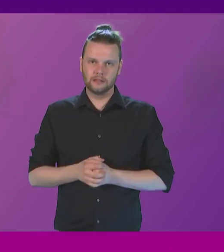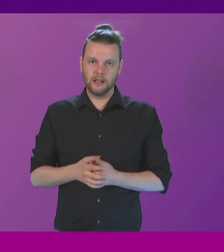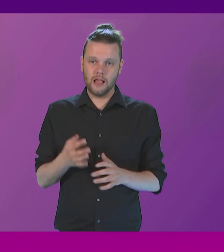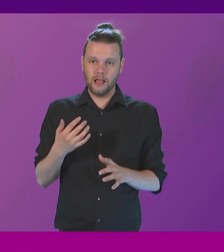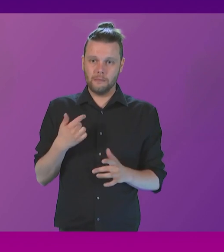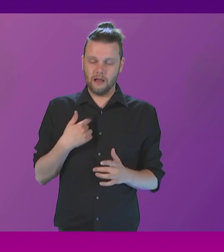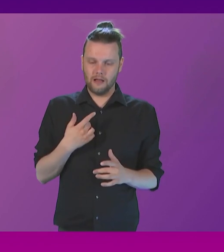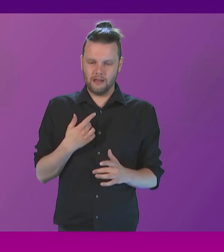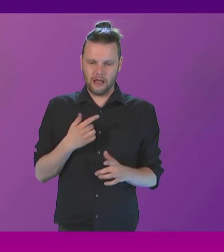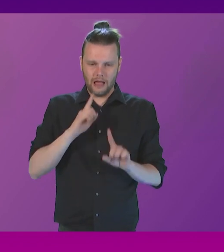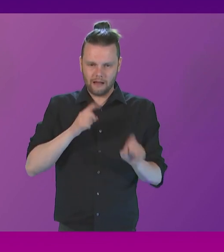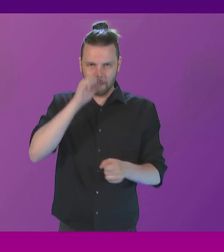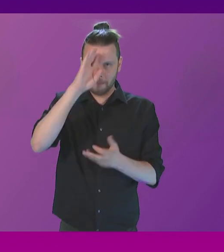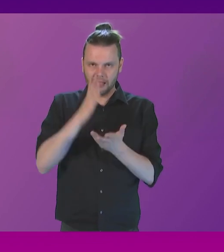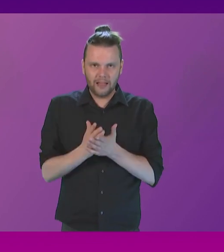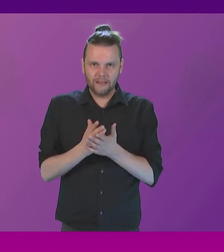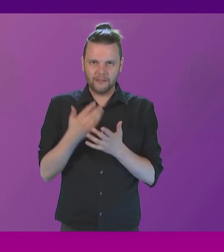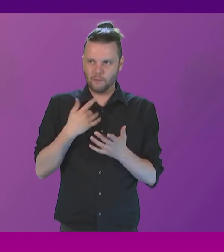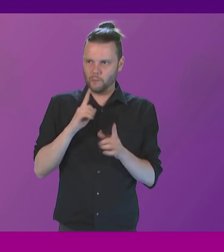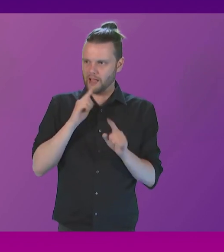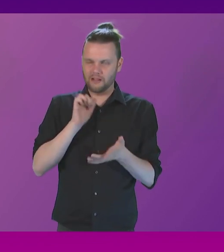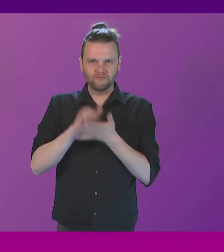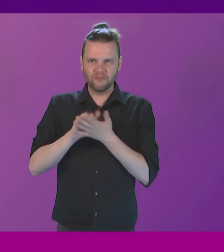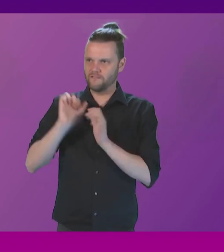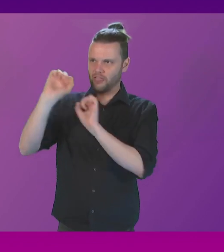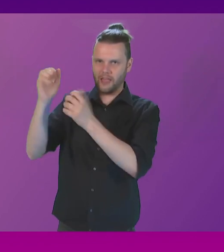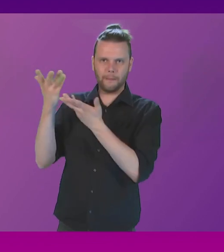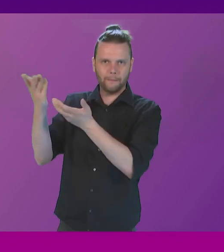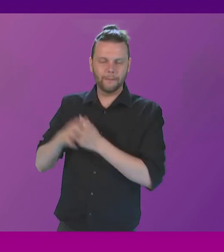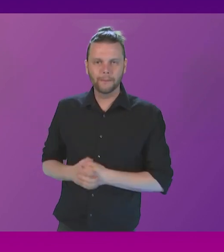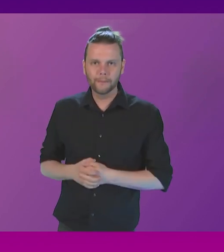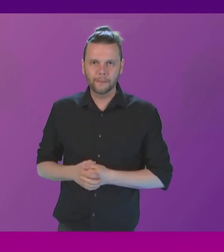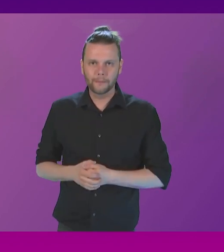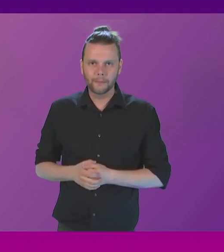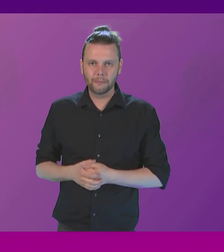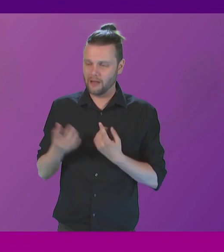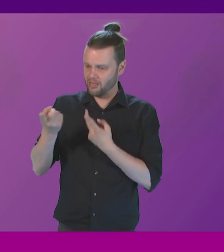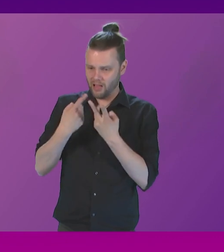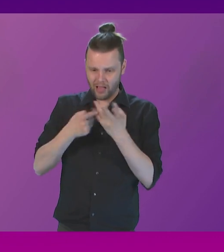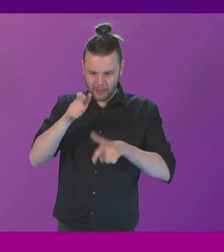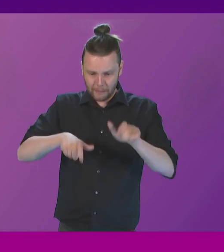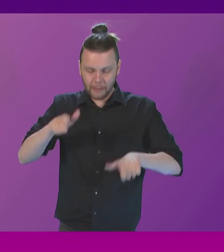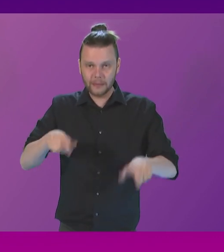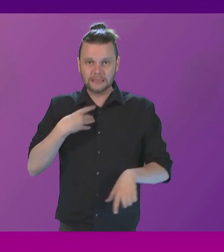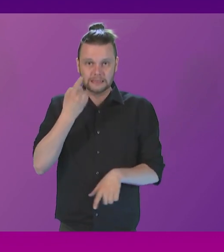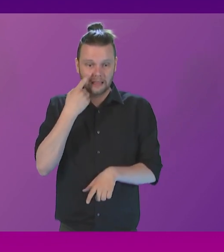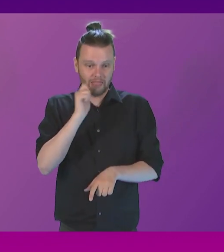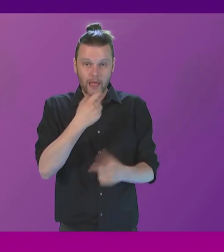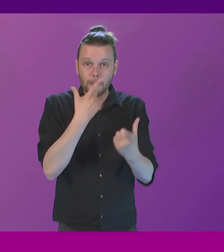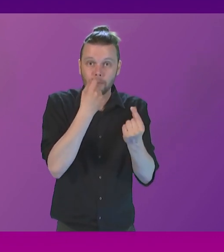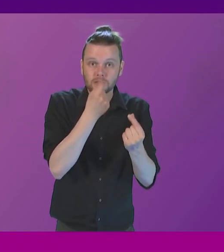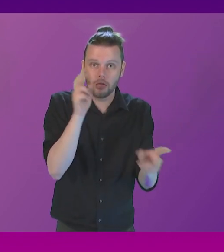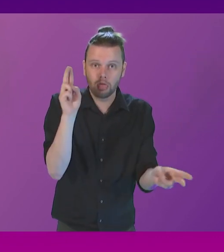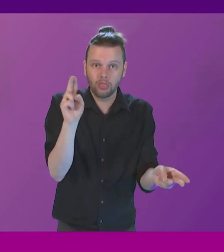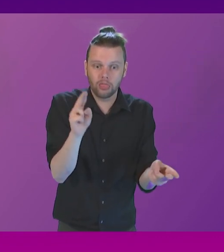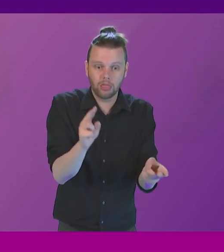I can't believe that we're not able to get it right for them, let alone all these other people who are seeing their potential diminished.